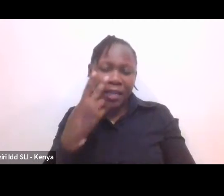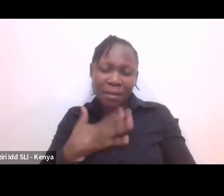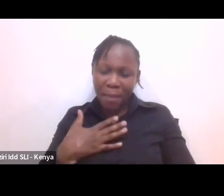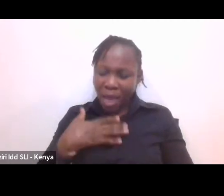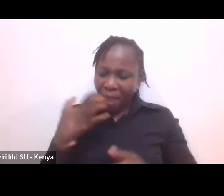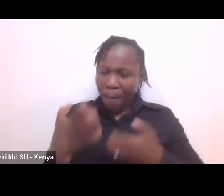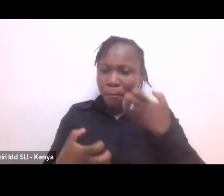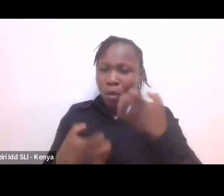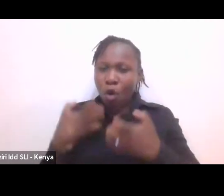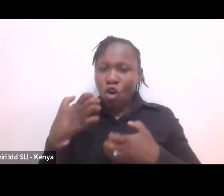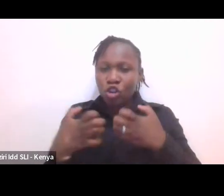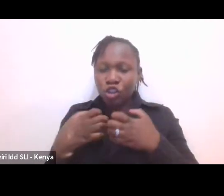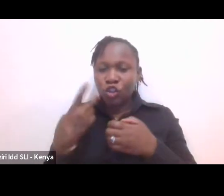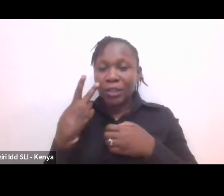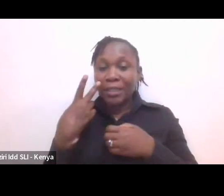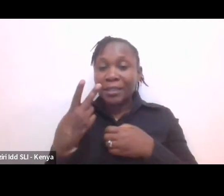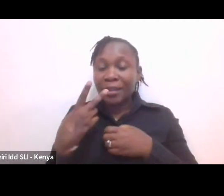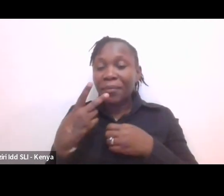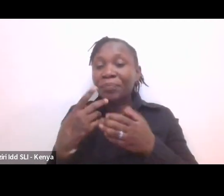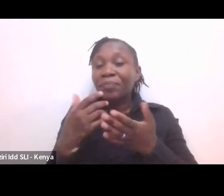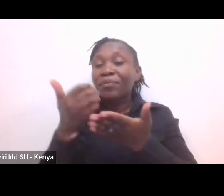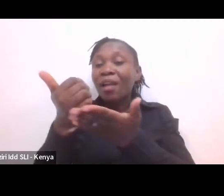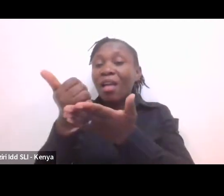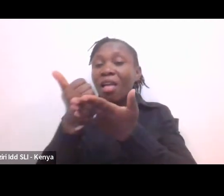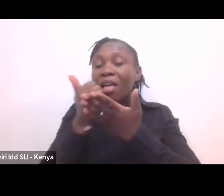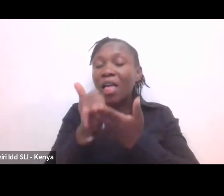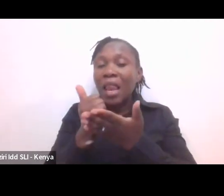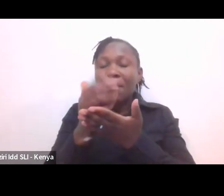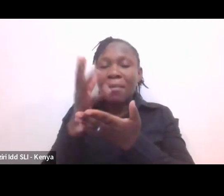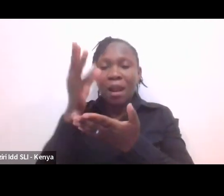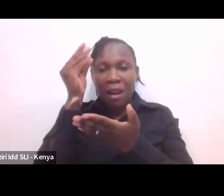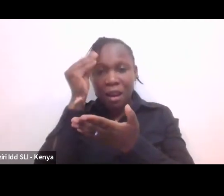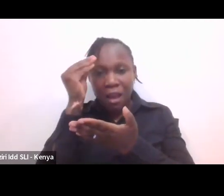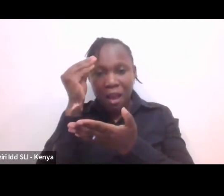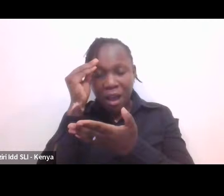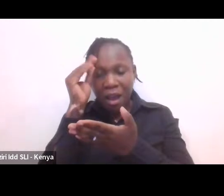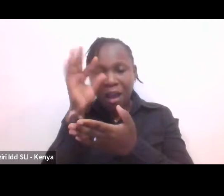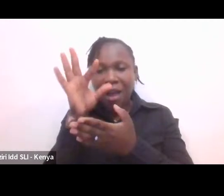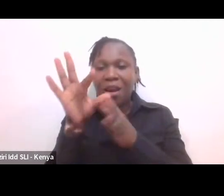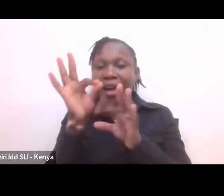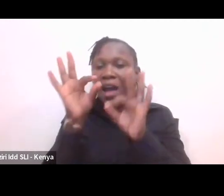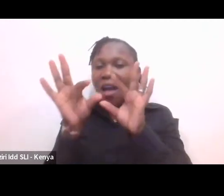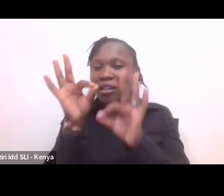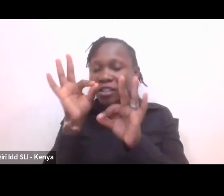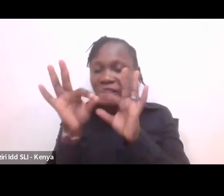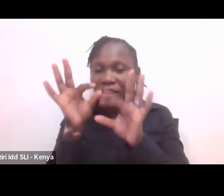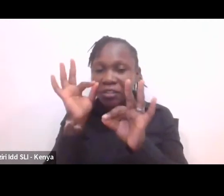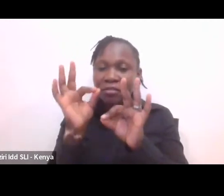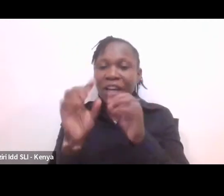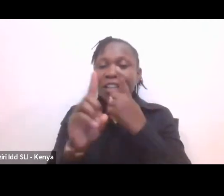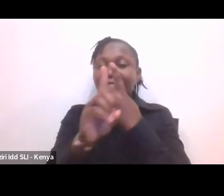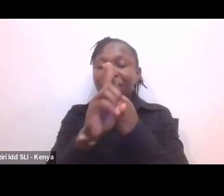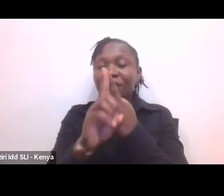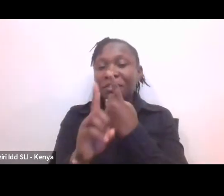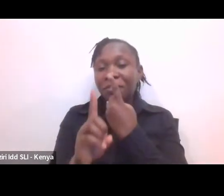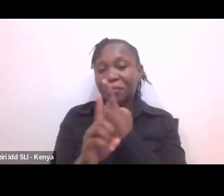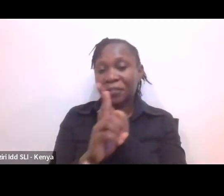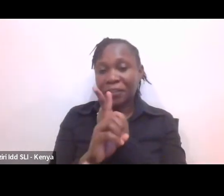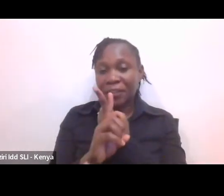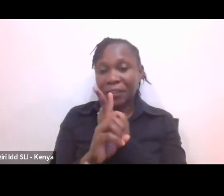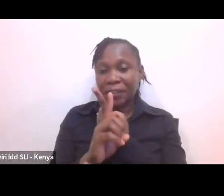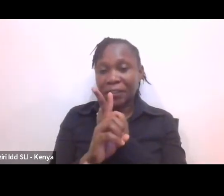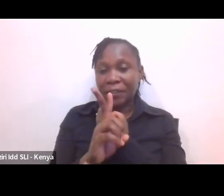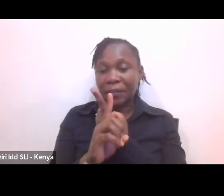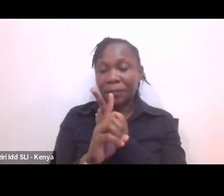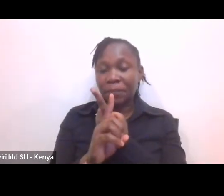enables students to learn to identify and channel their feelings constructively. The collaborative nature of music